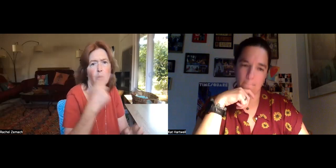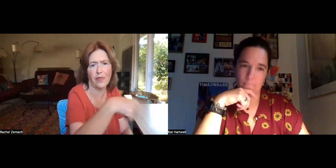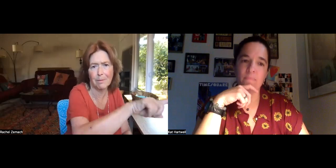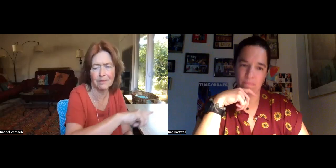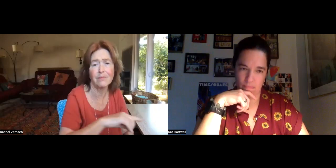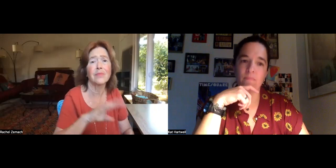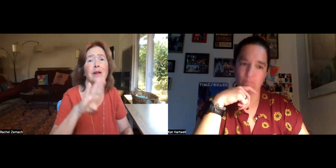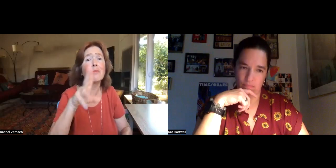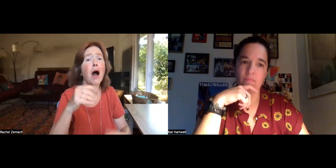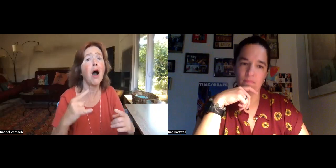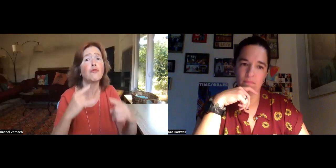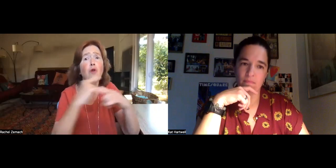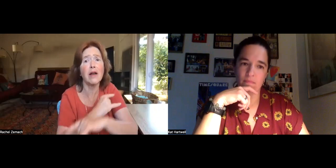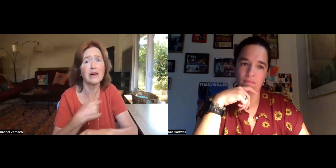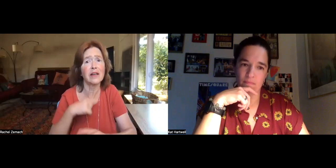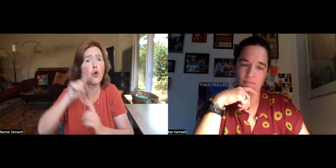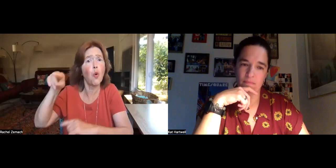them. Ironically,